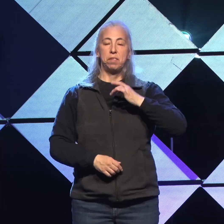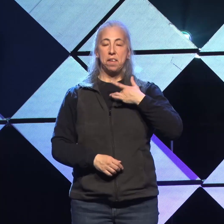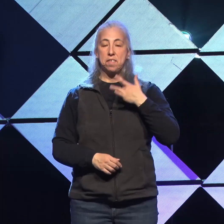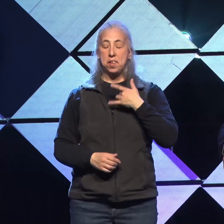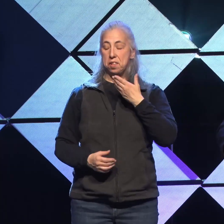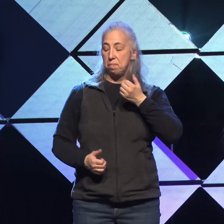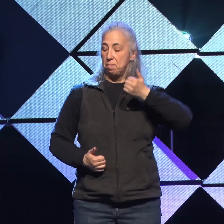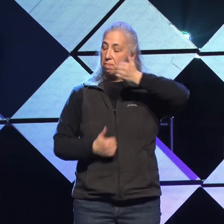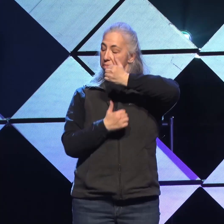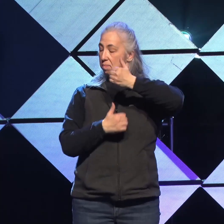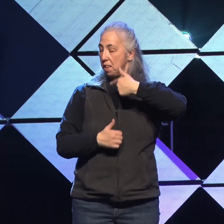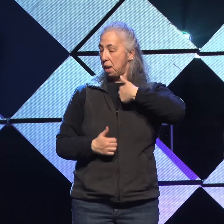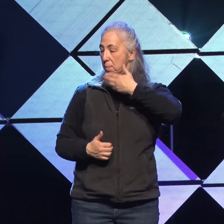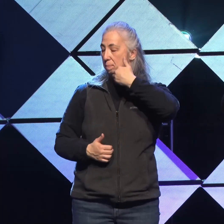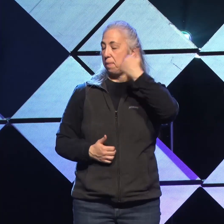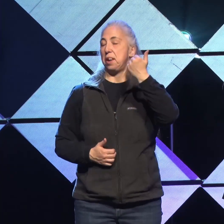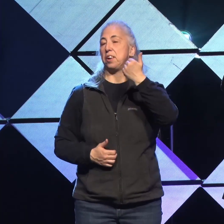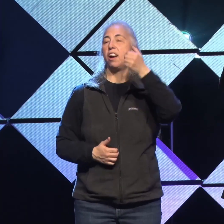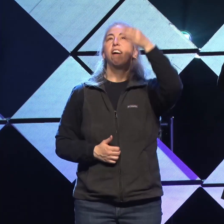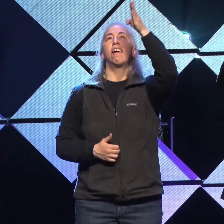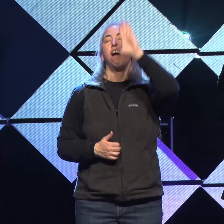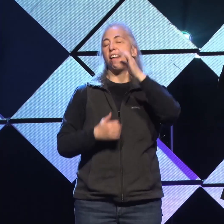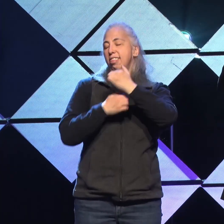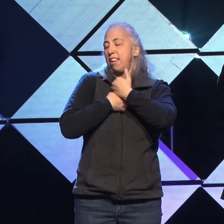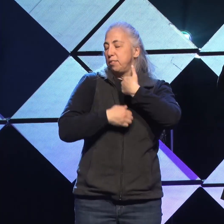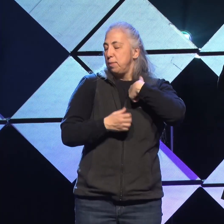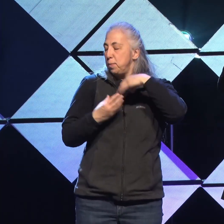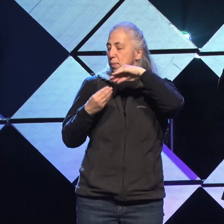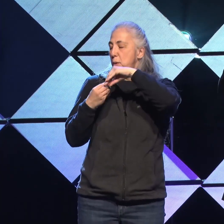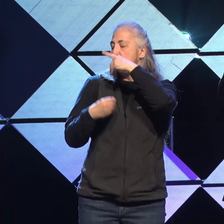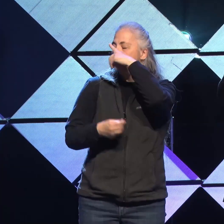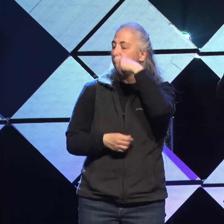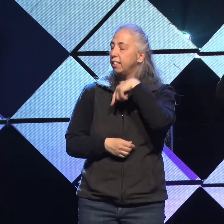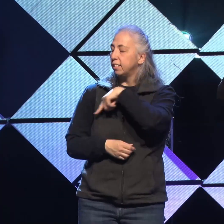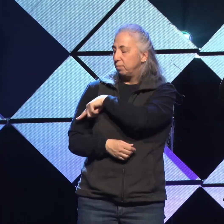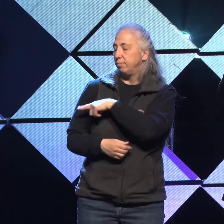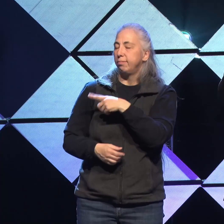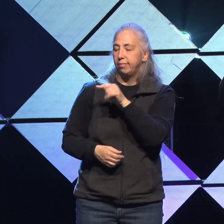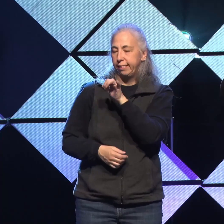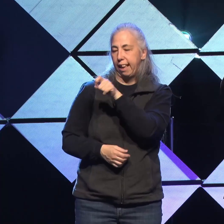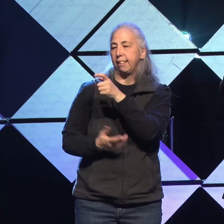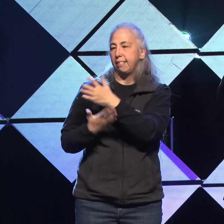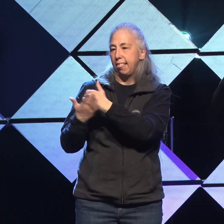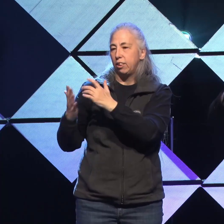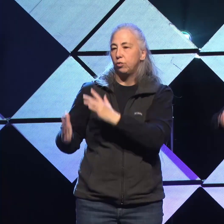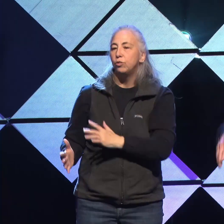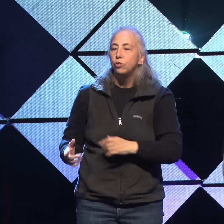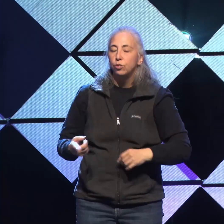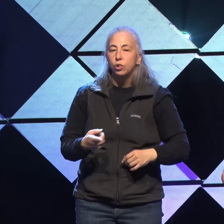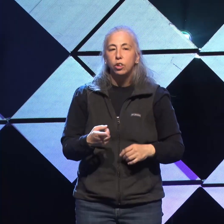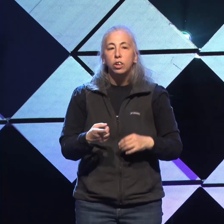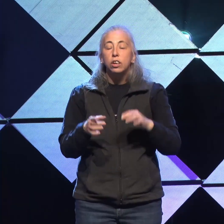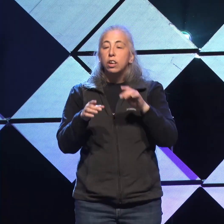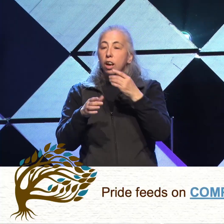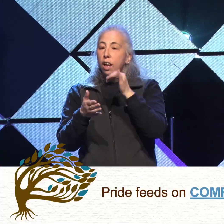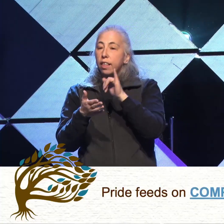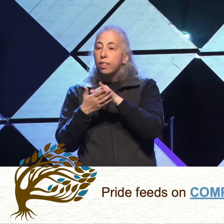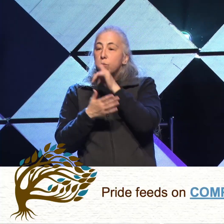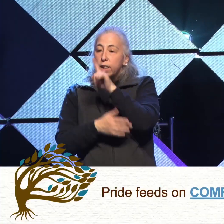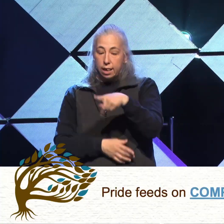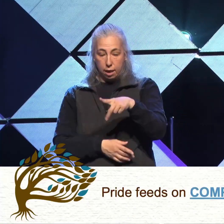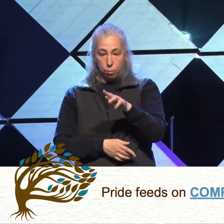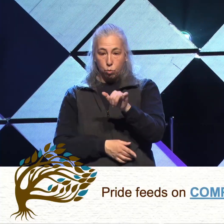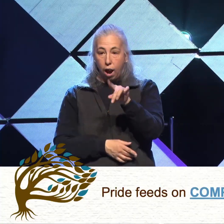guy, more pleasing to God. And here's another thing pride does. It feeds on comparison,